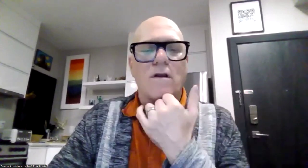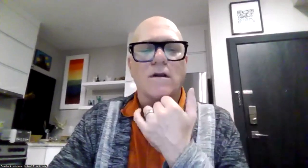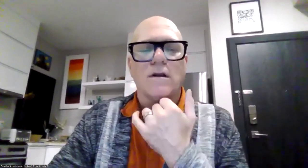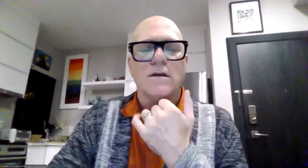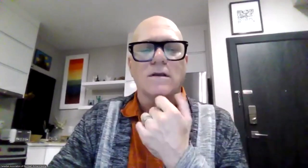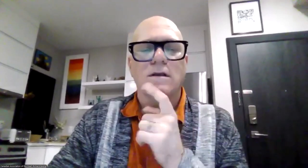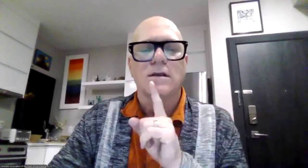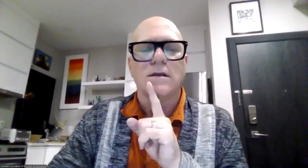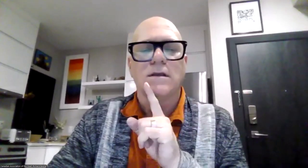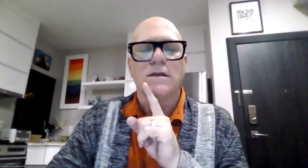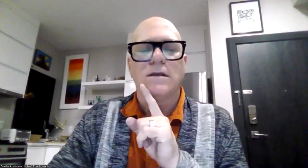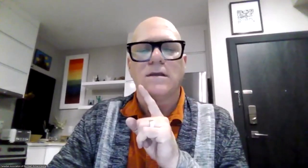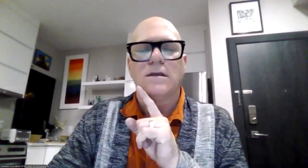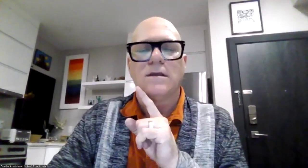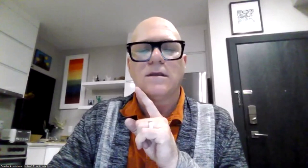And I'm so sorry, just give me one moment.